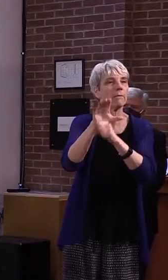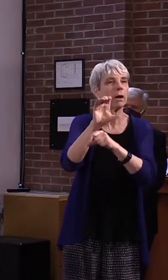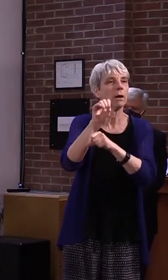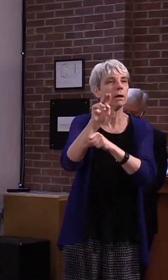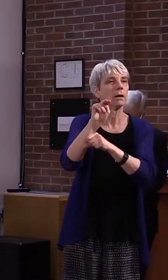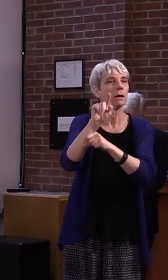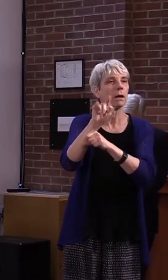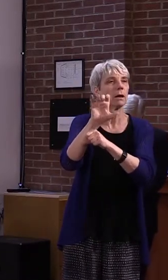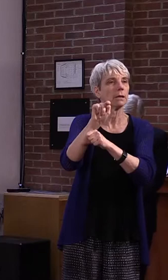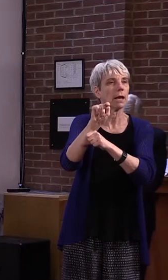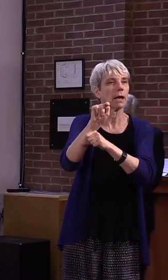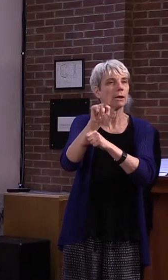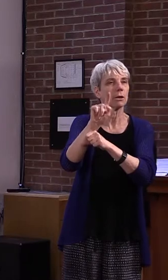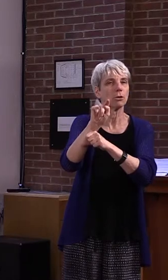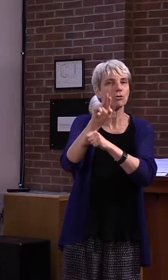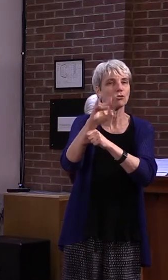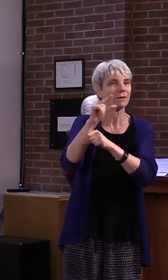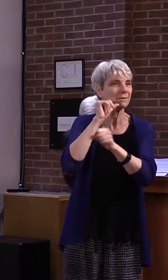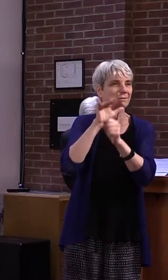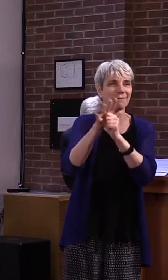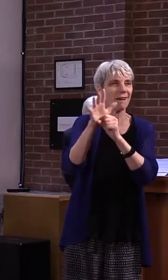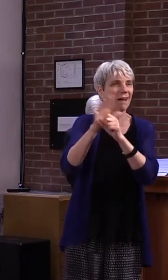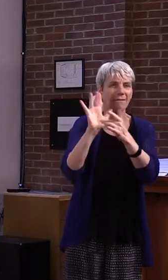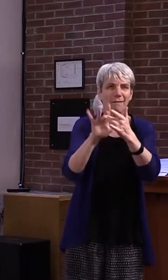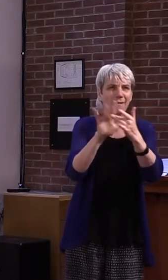we've taken. So we're trying to learn from that,